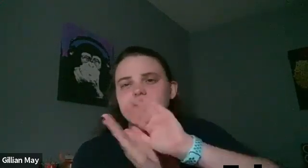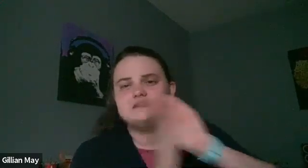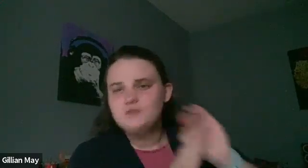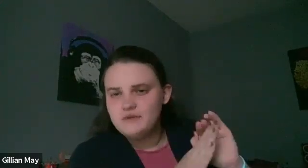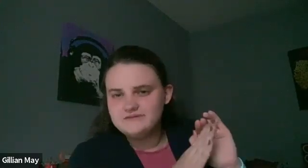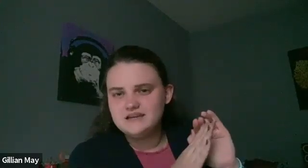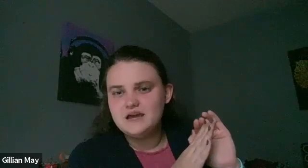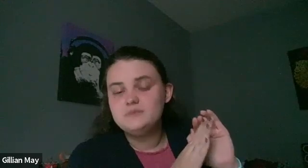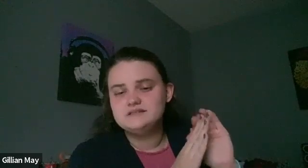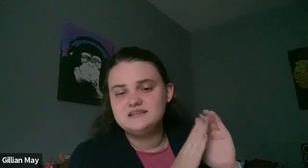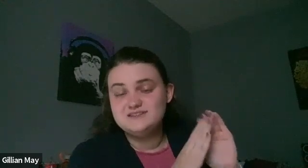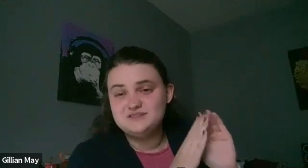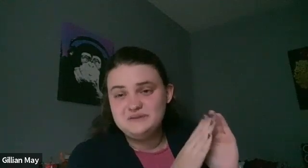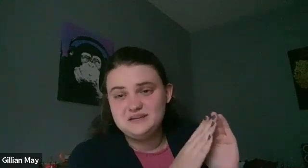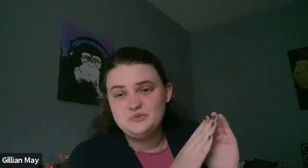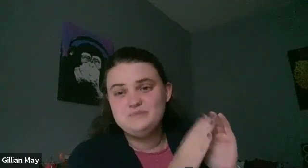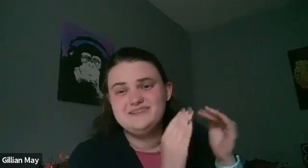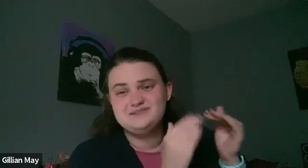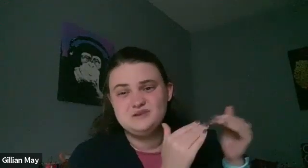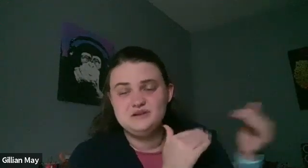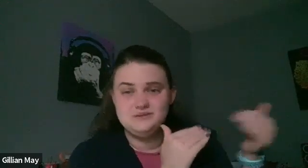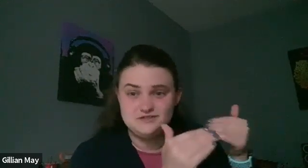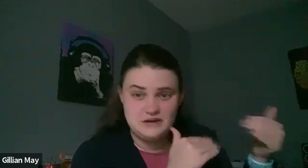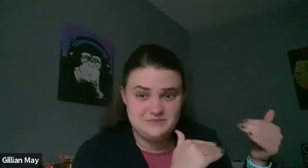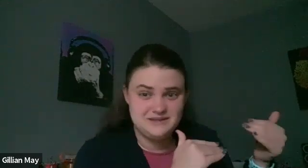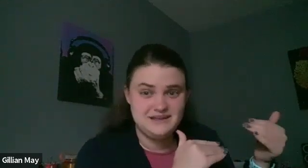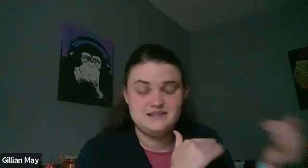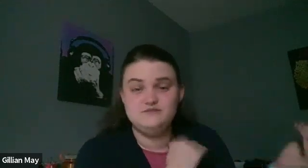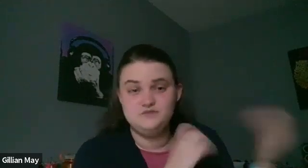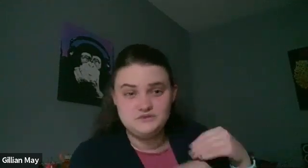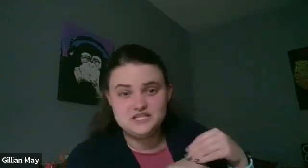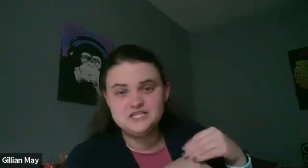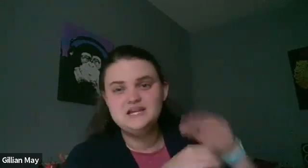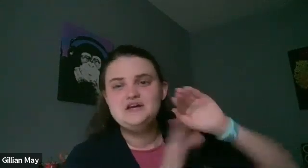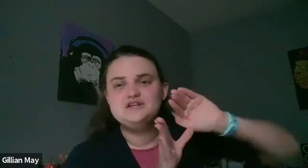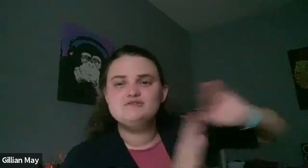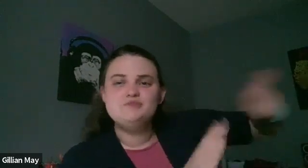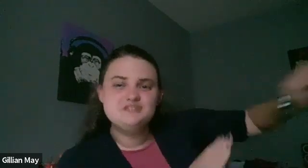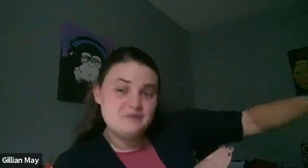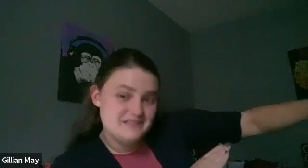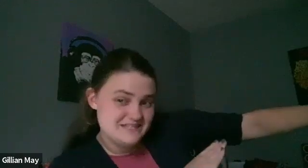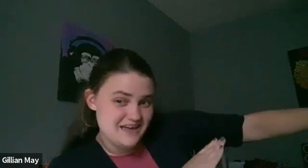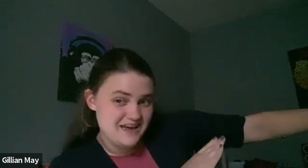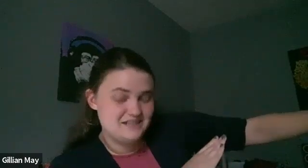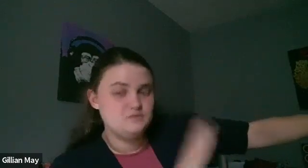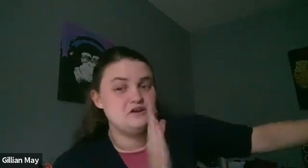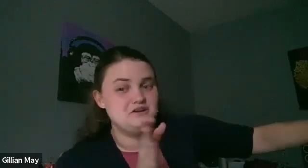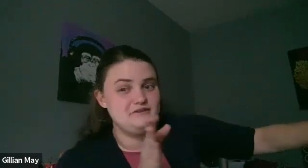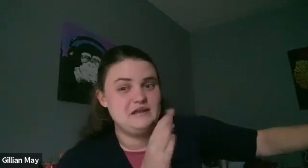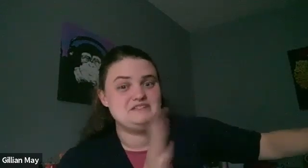not one we have to add now because that is also an animal, and that's also how you would describe it in food relation. So we'll push that one to the side because we are going to learn animals